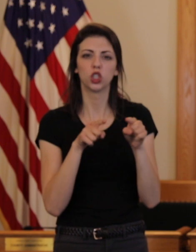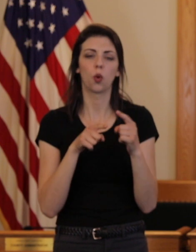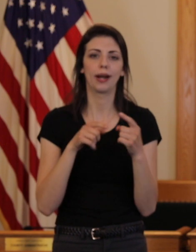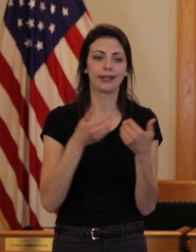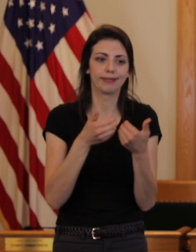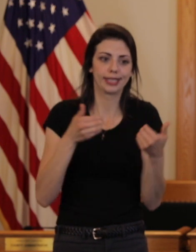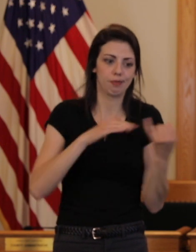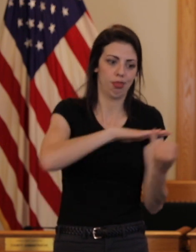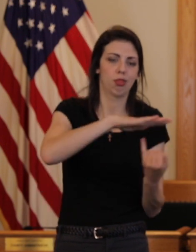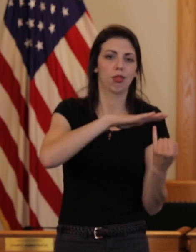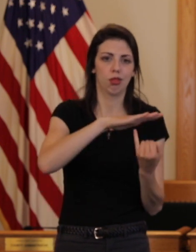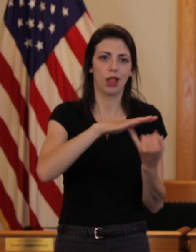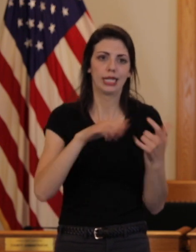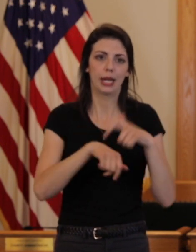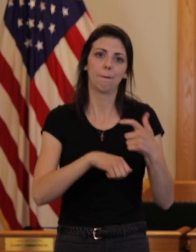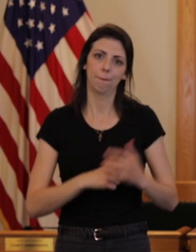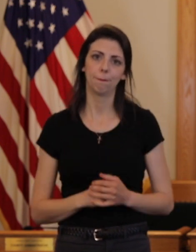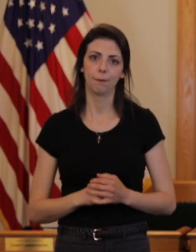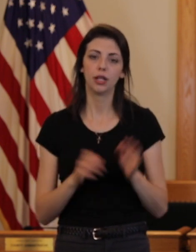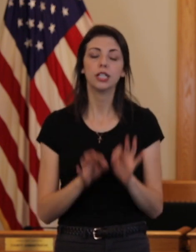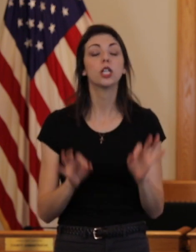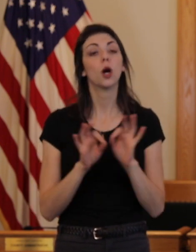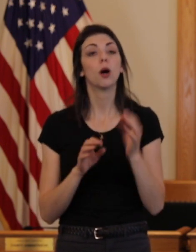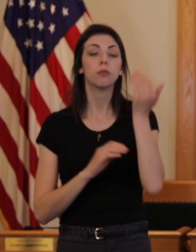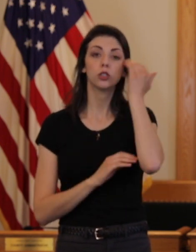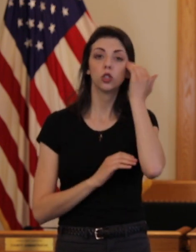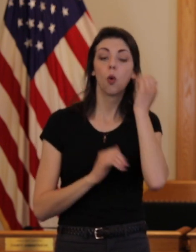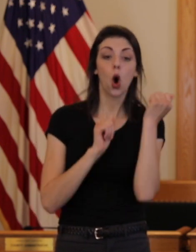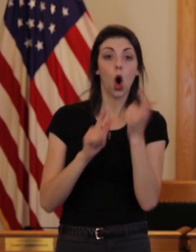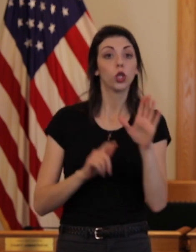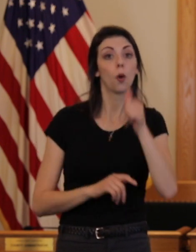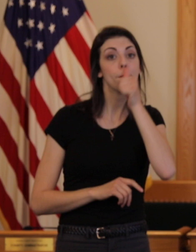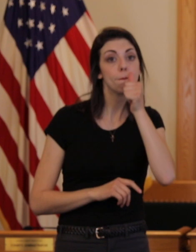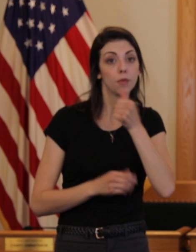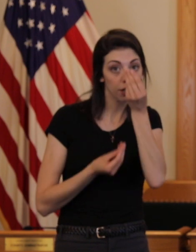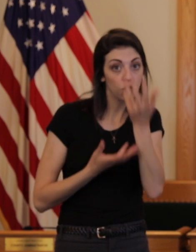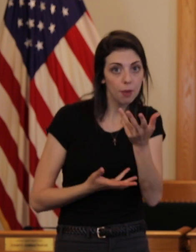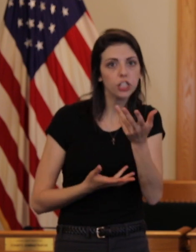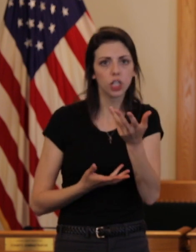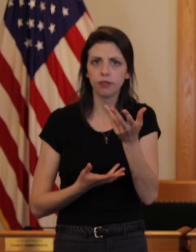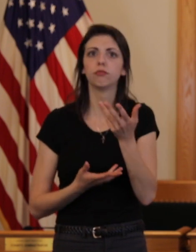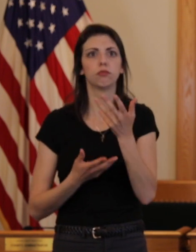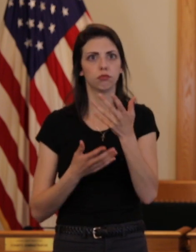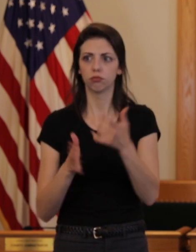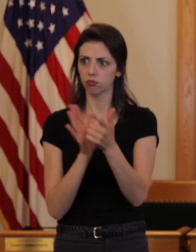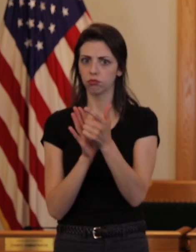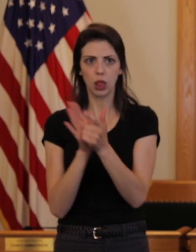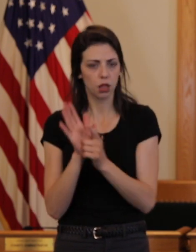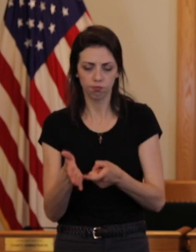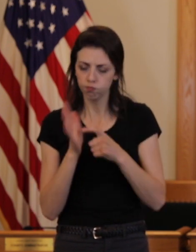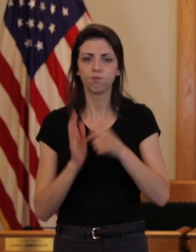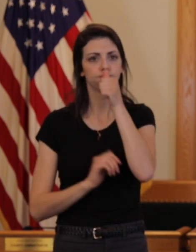or quarantine period. It's important to know that all personal information is kept confidential. As the